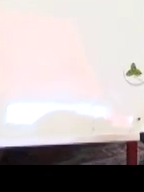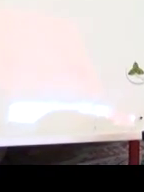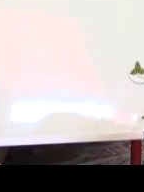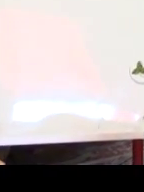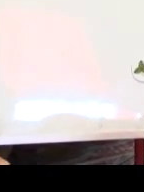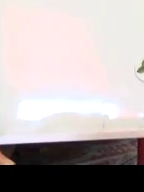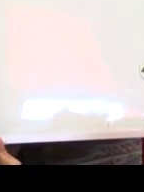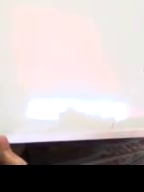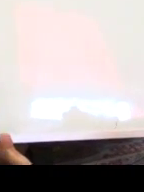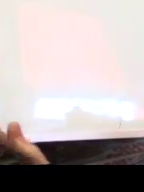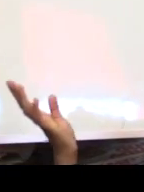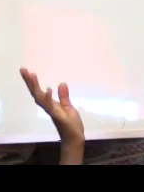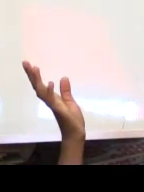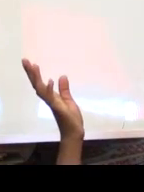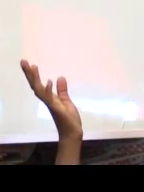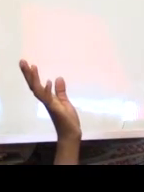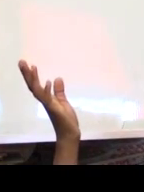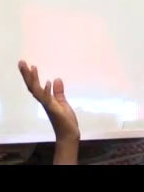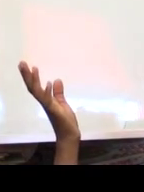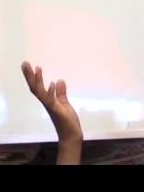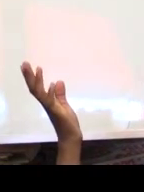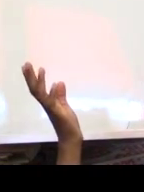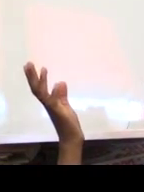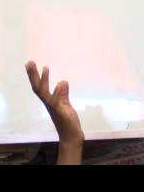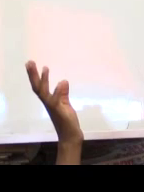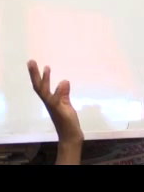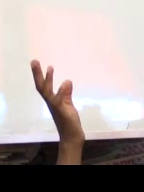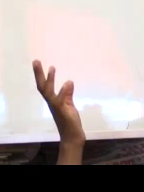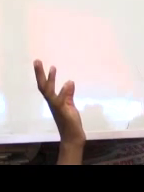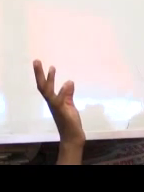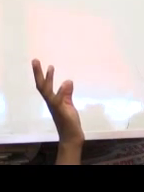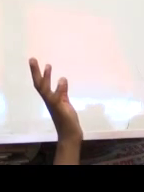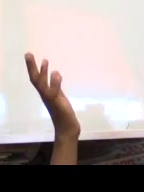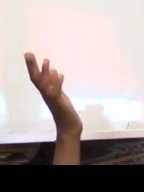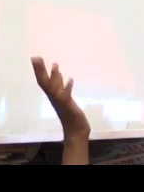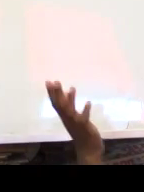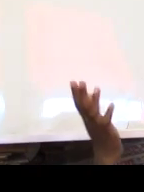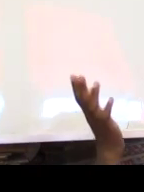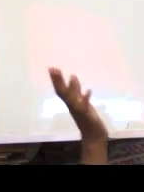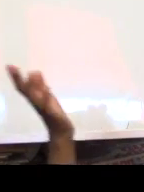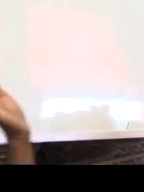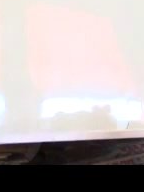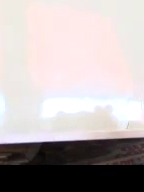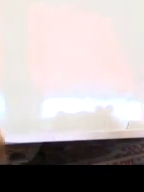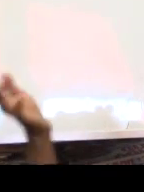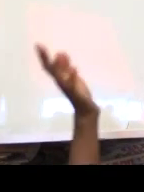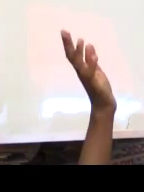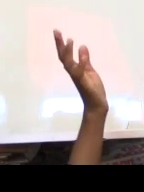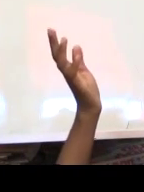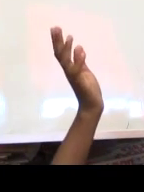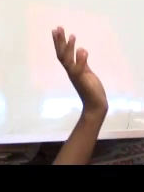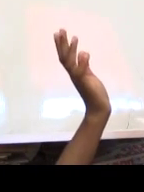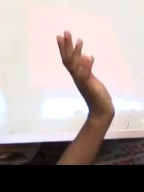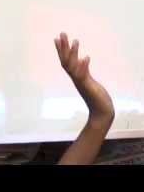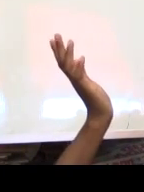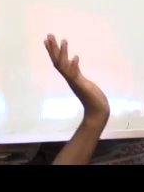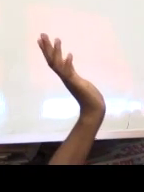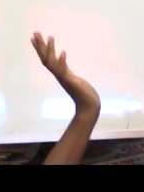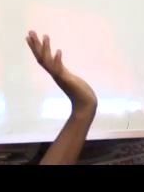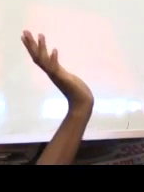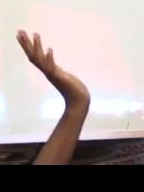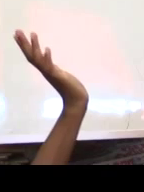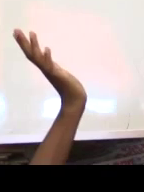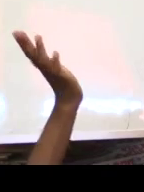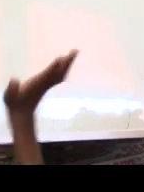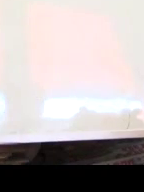going to project it on the smartboard. Now remember, when we do that, do we all read at the same time? How do we do our reading